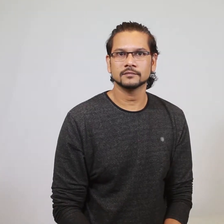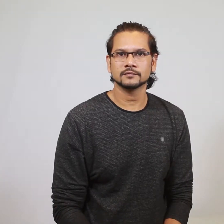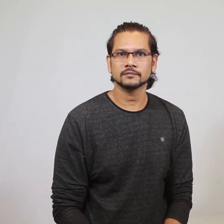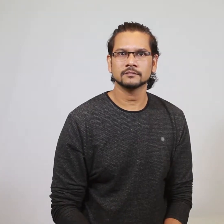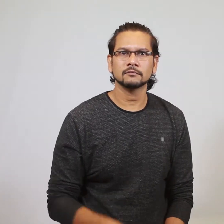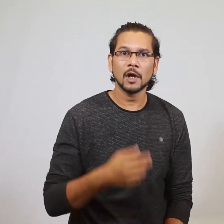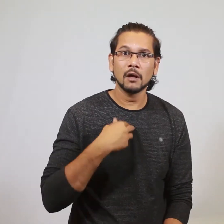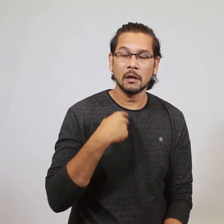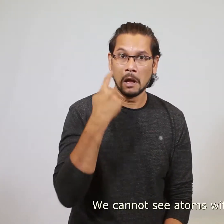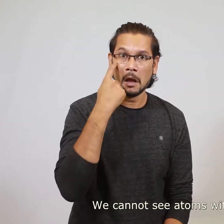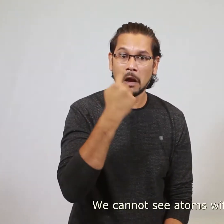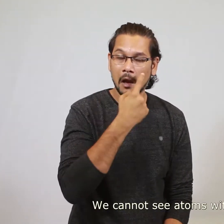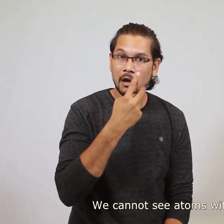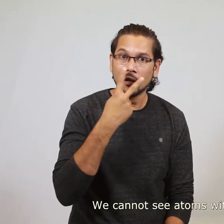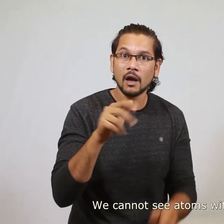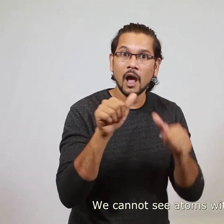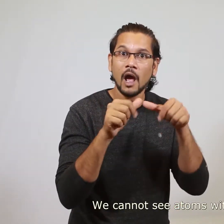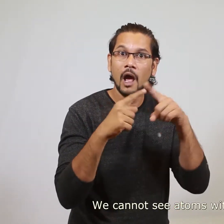We cannot see atoms with our eyes